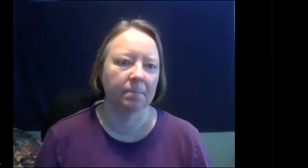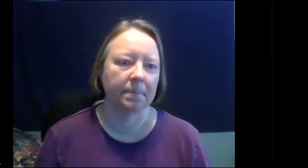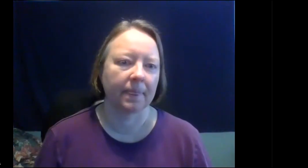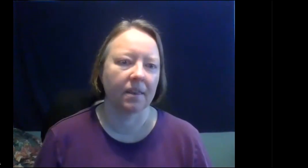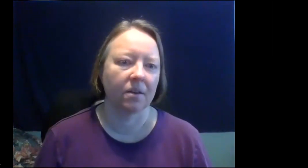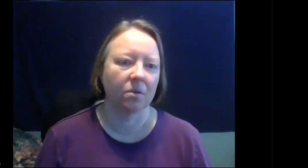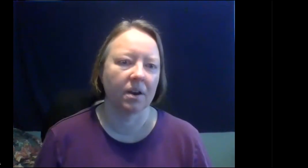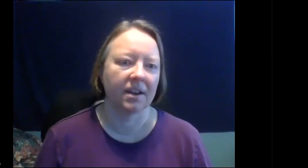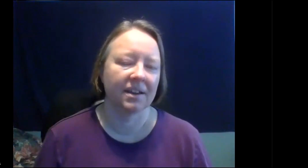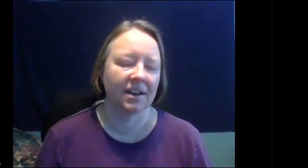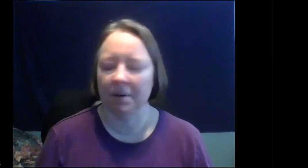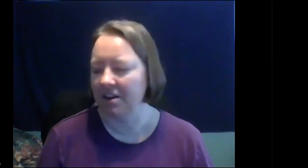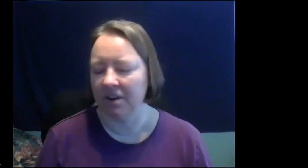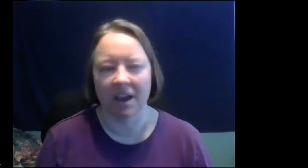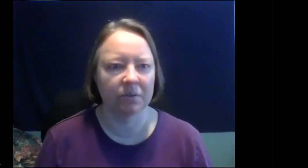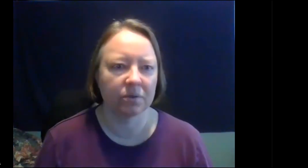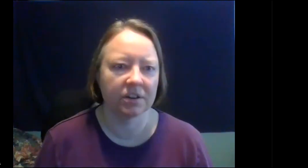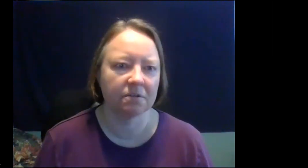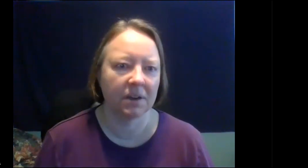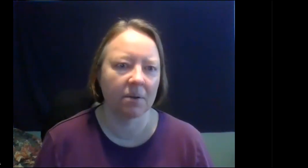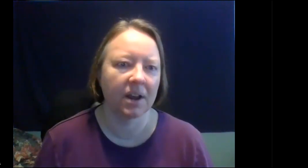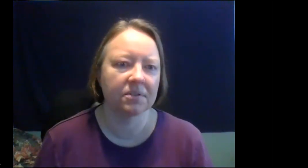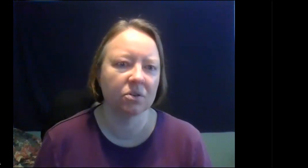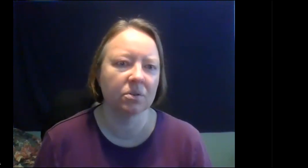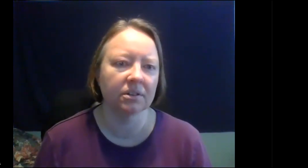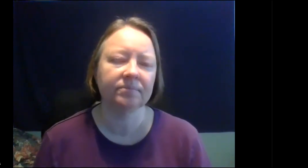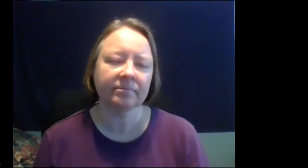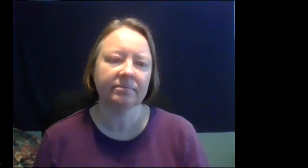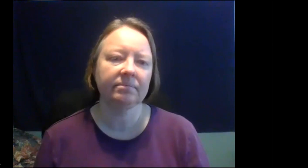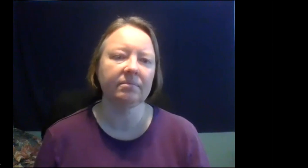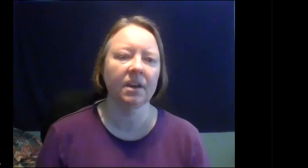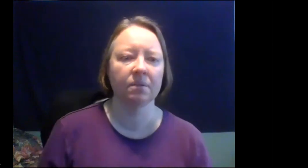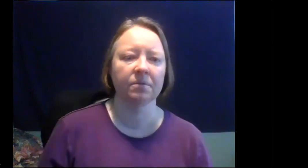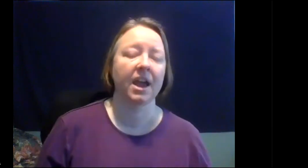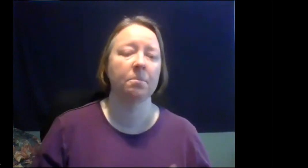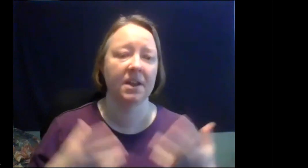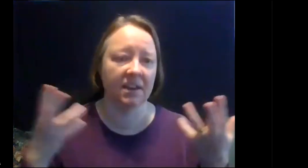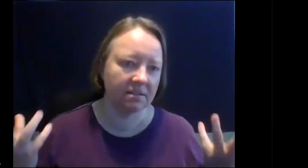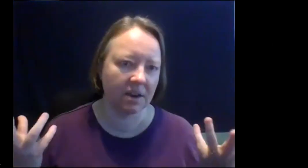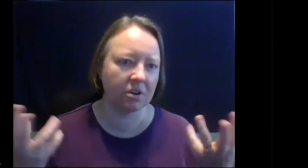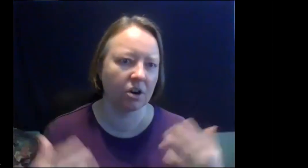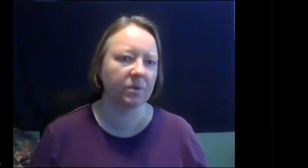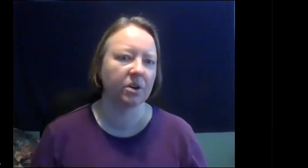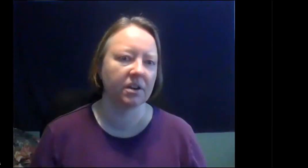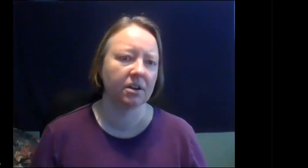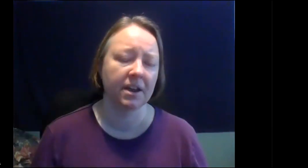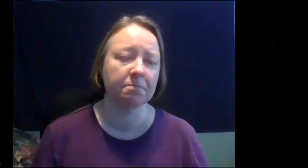But I don't have in front of me, I would have to Google like how many deaf and hard of hearing and